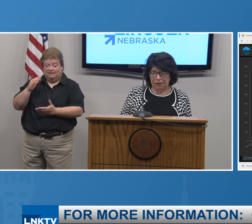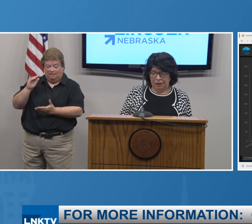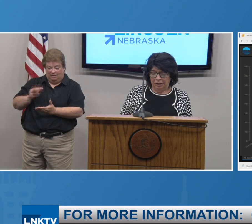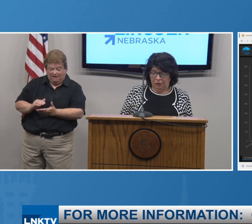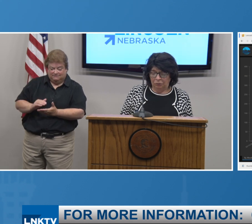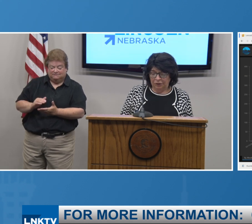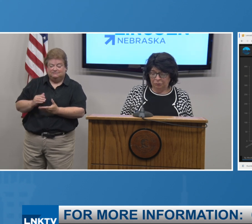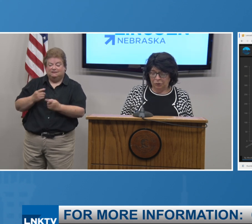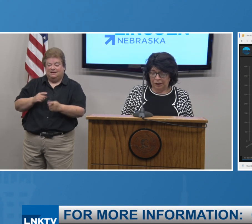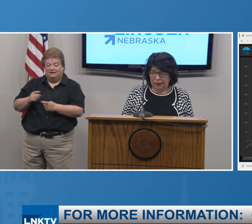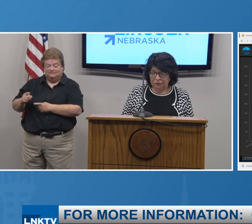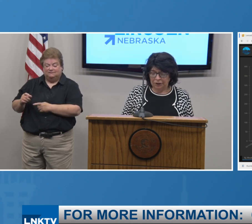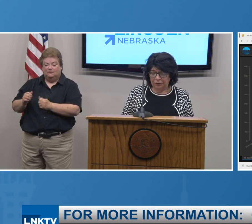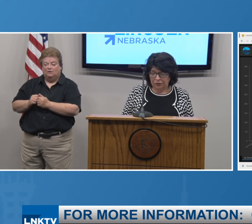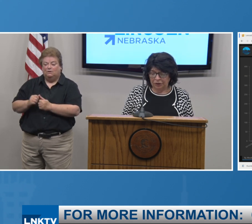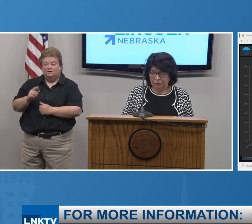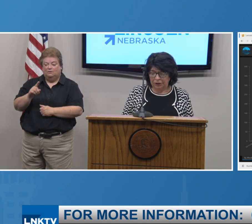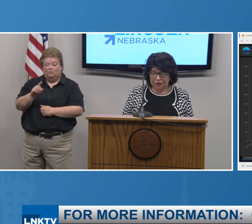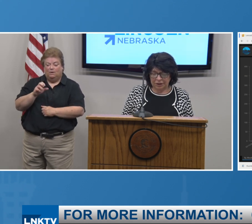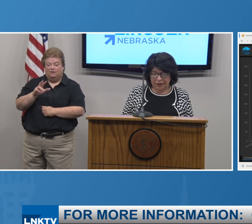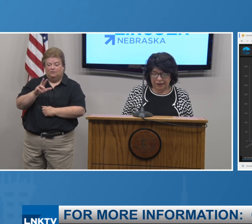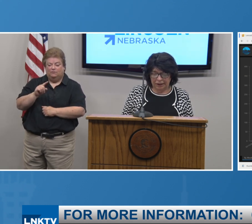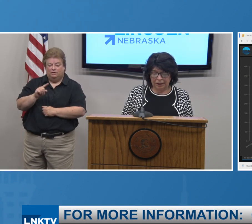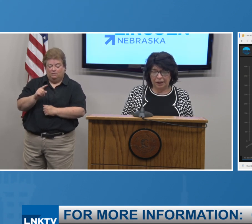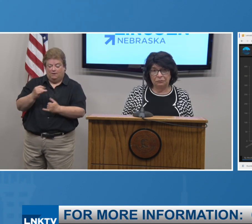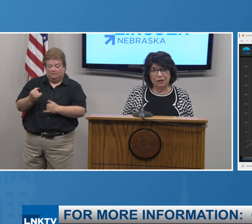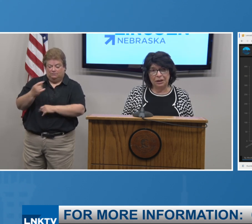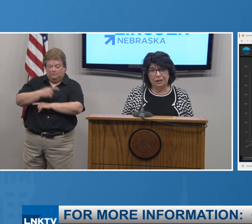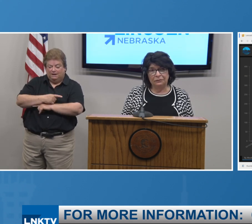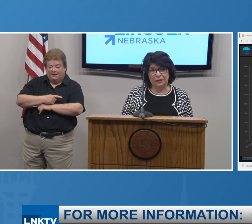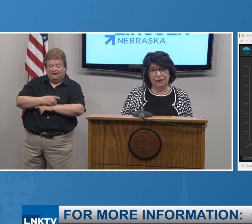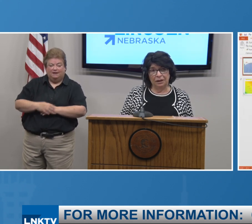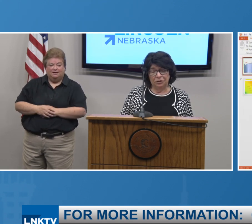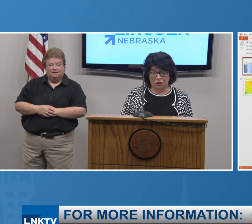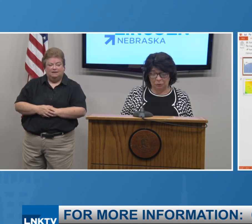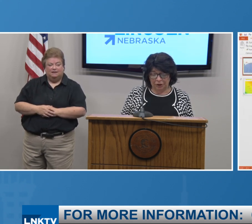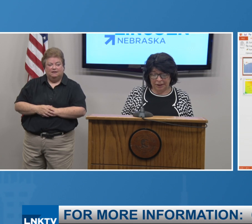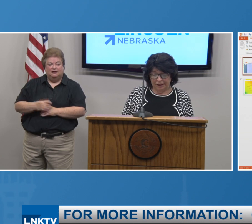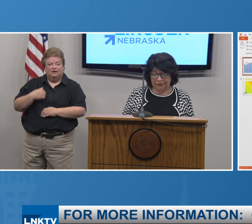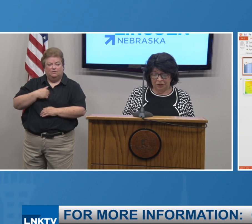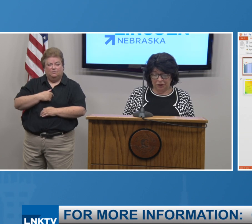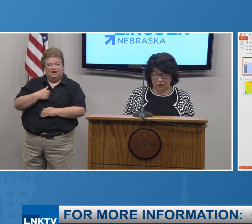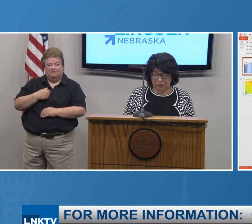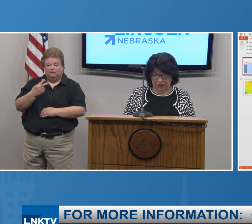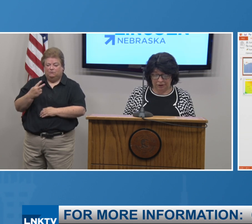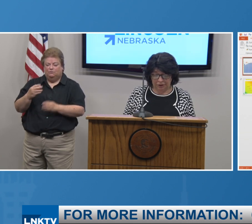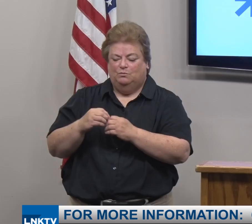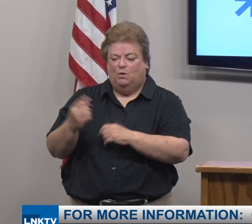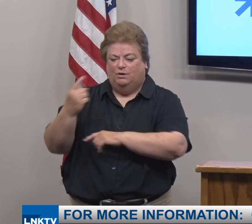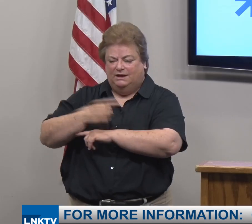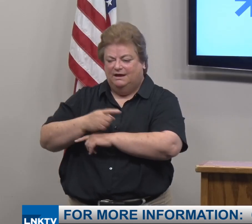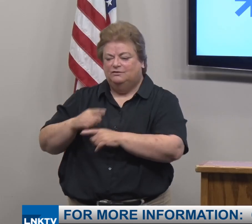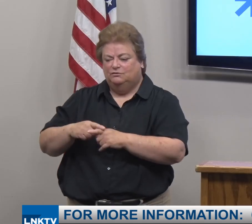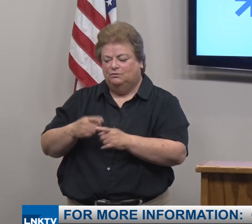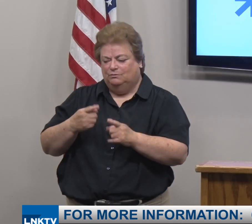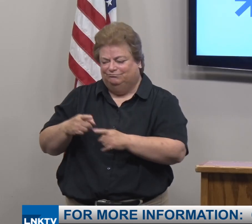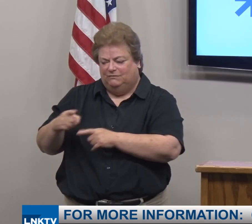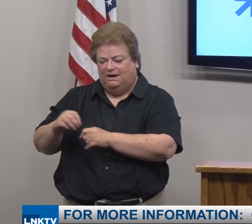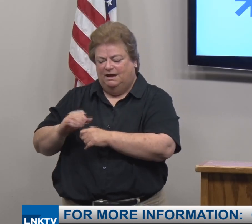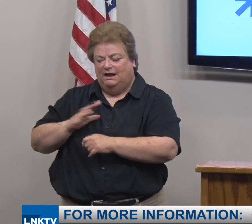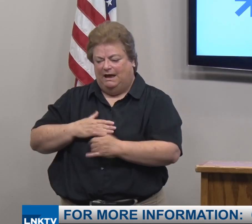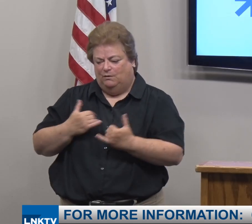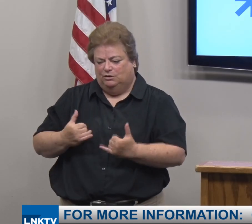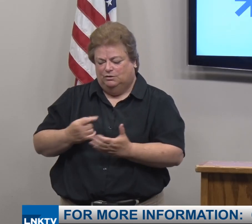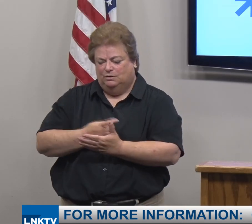current week, with 131 to date, and we have 2 more days to go in our current week.